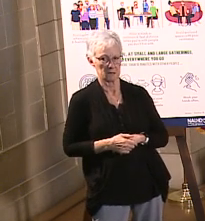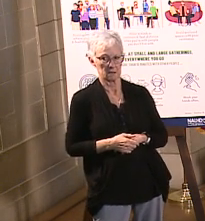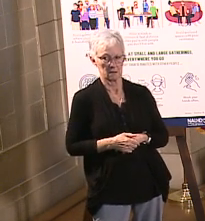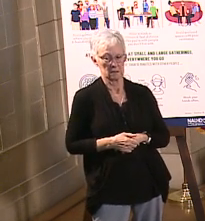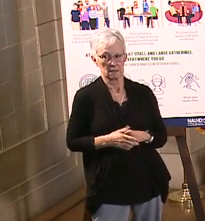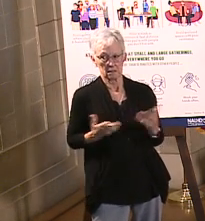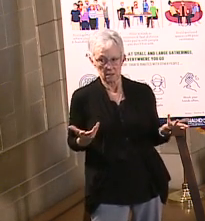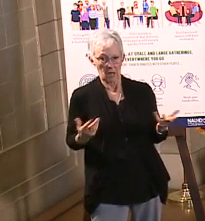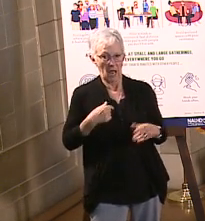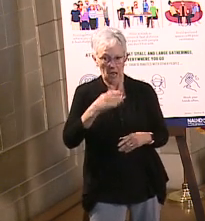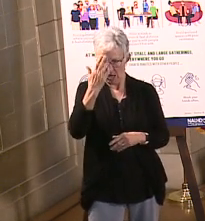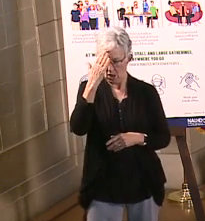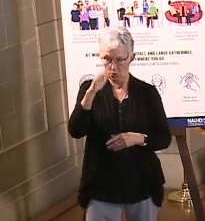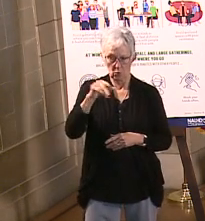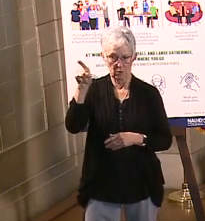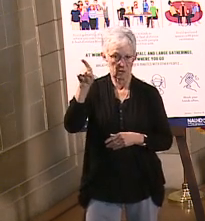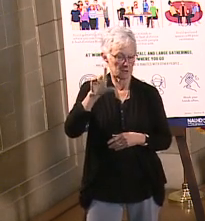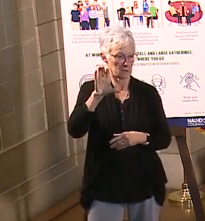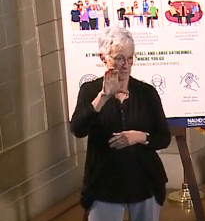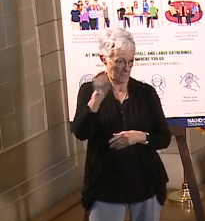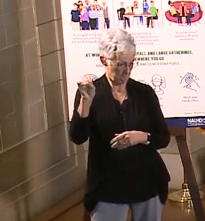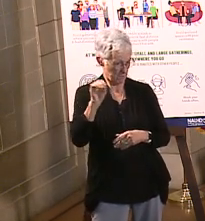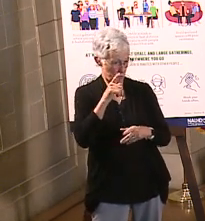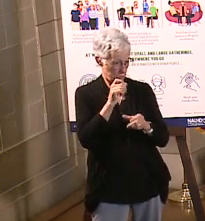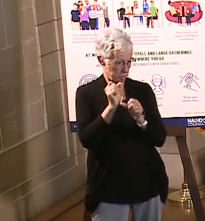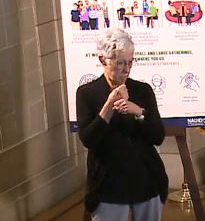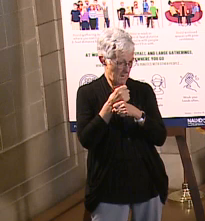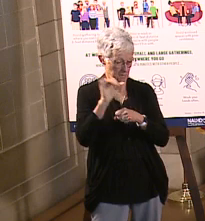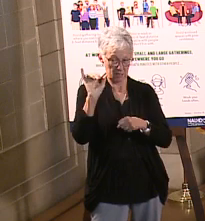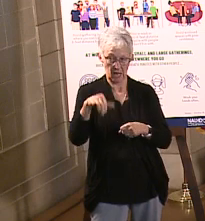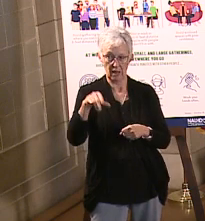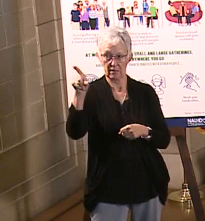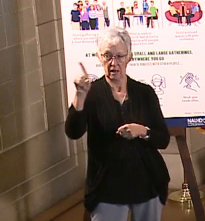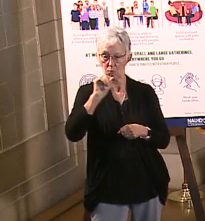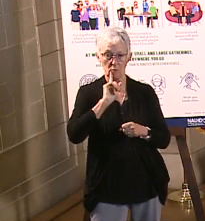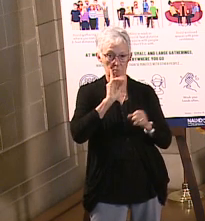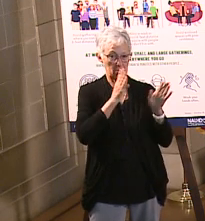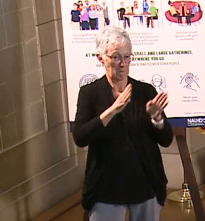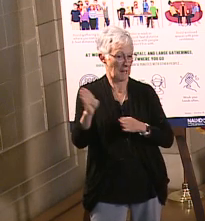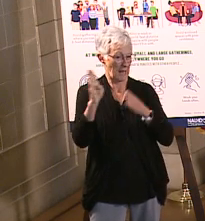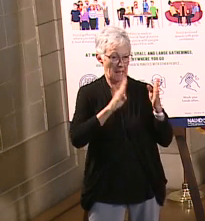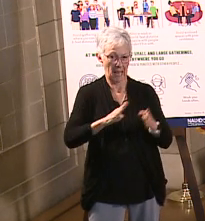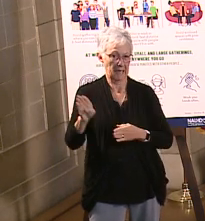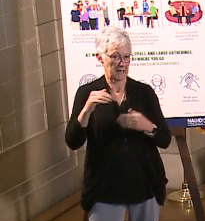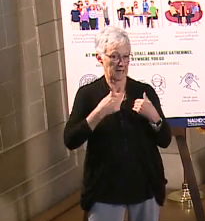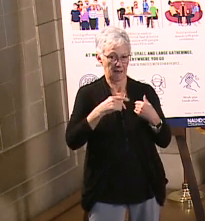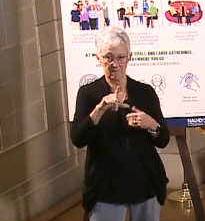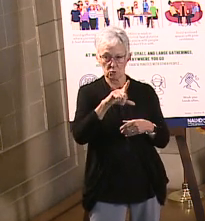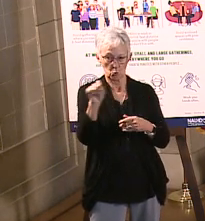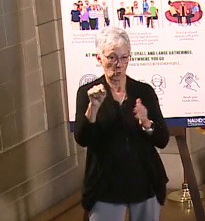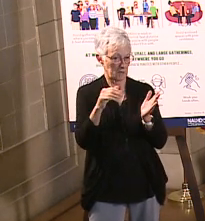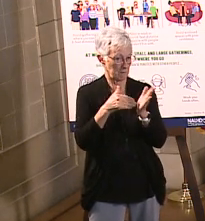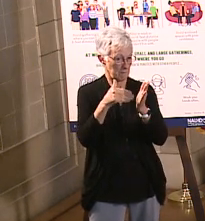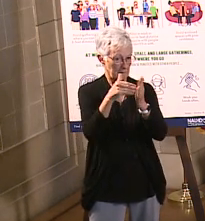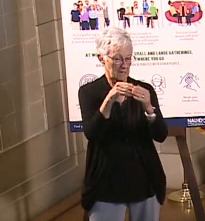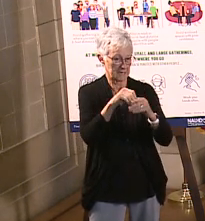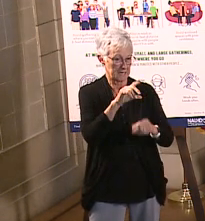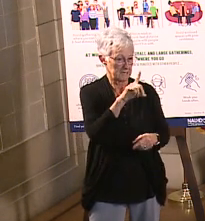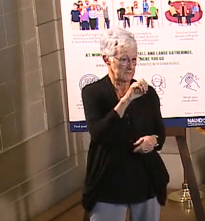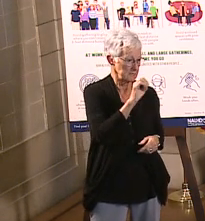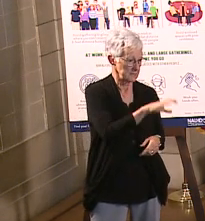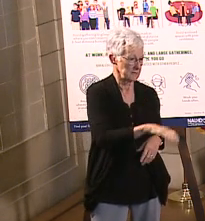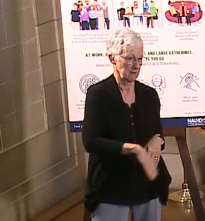Pfizer just broadly was planning on having 20-odd million in December and 25 million in production